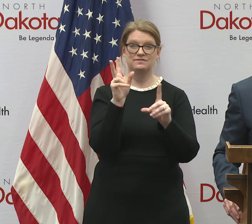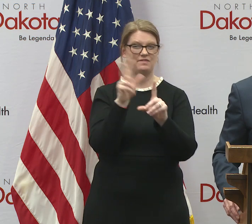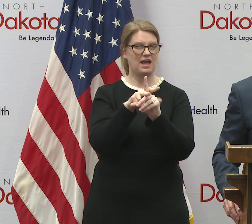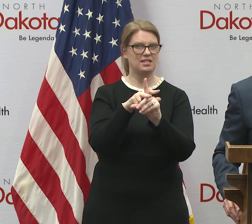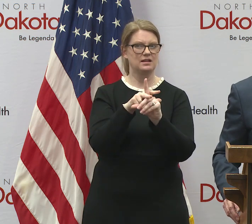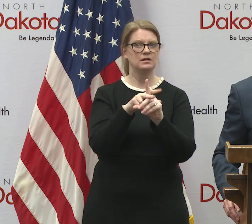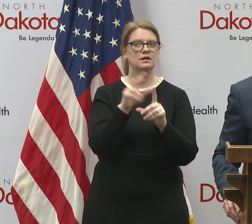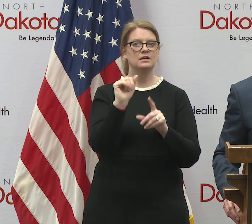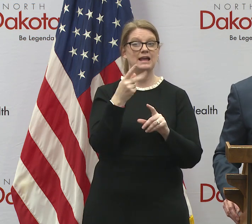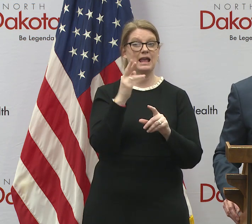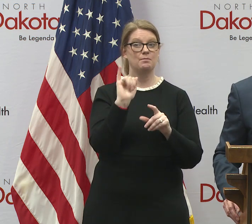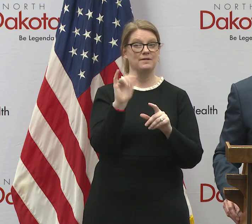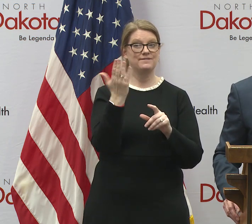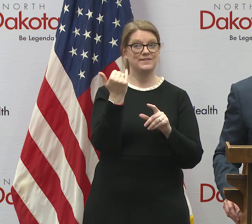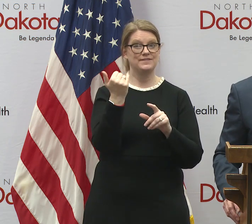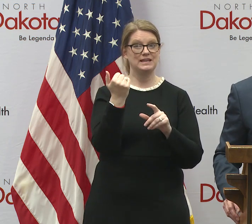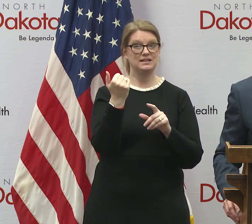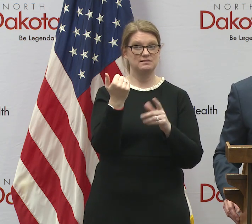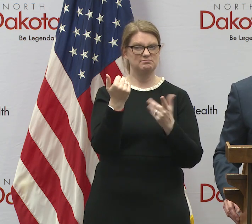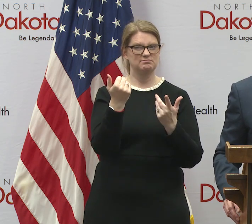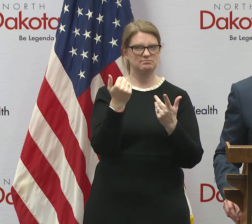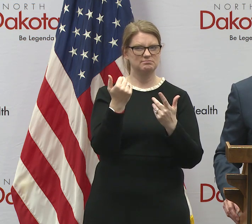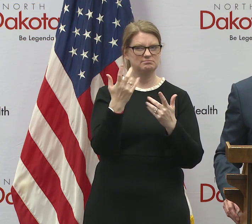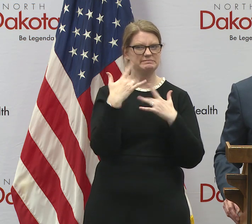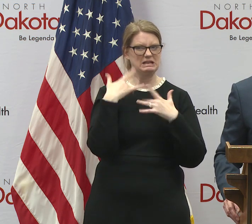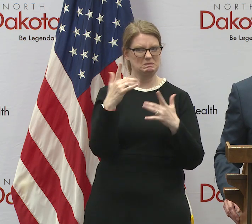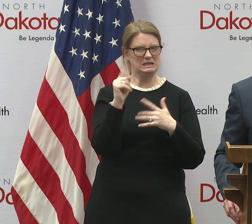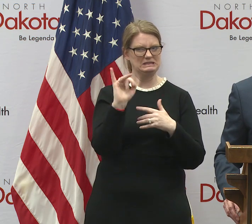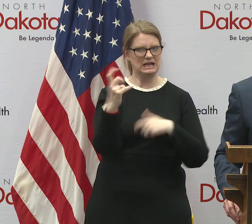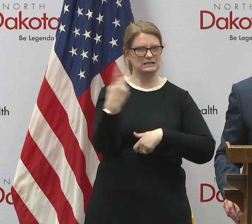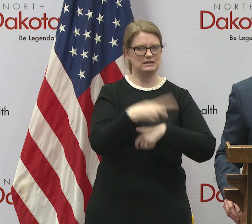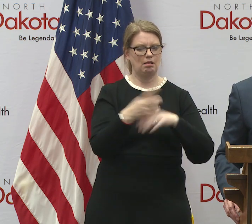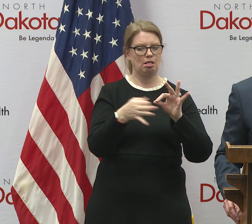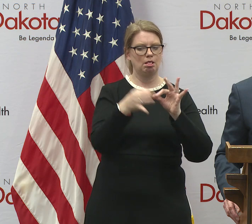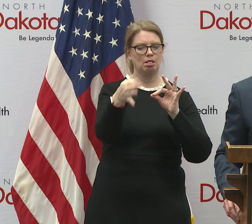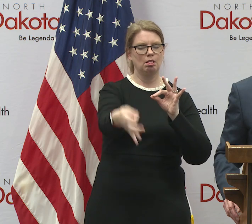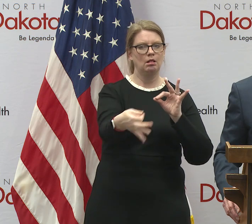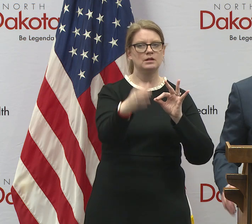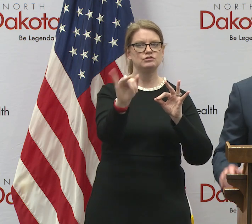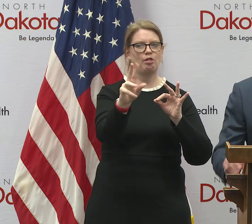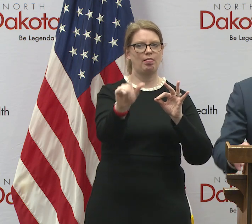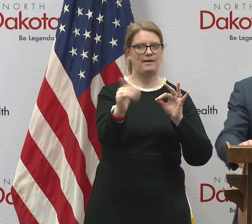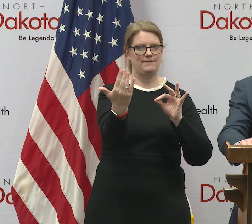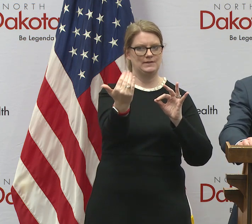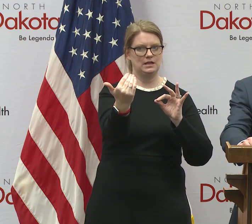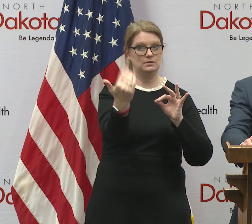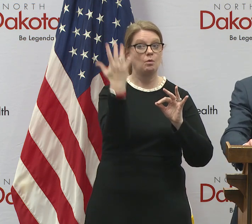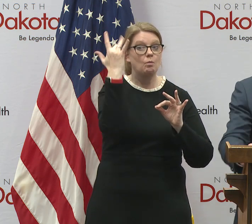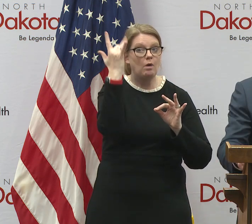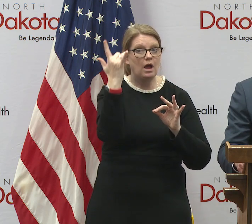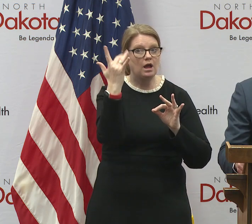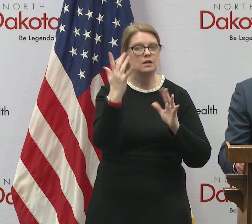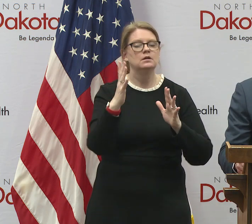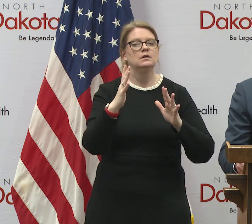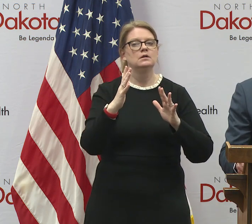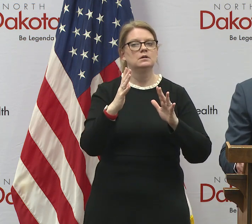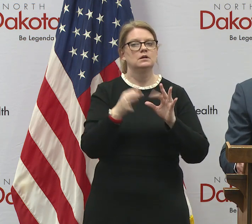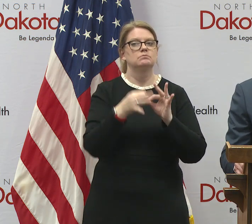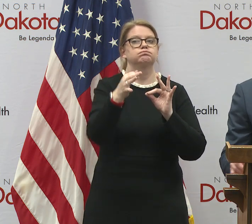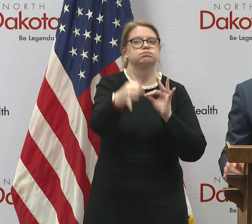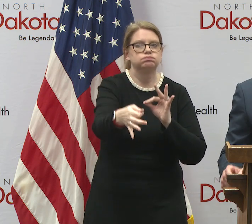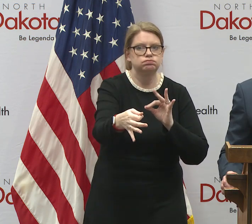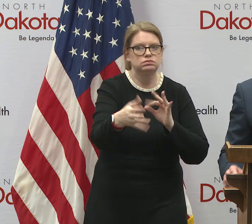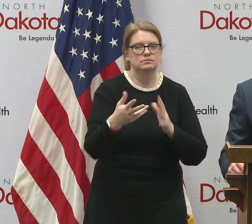from April 15th, our traditional tax day, to July 15th to provide relief. Want to give a